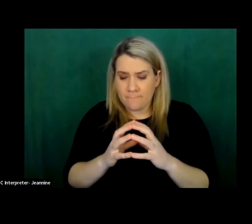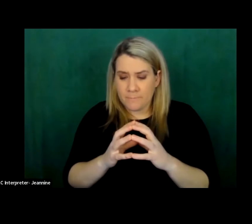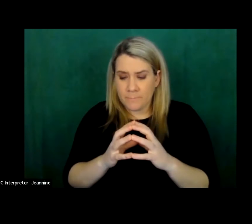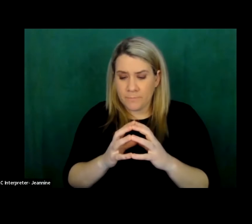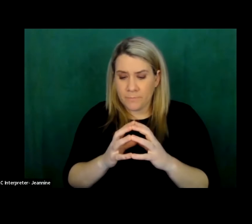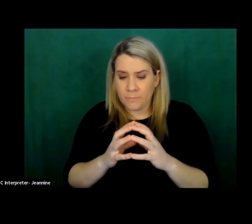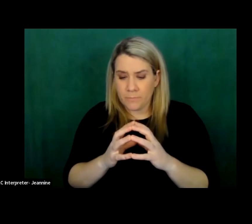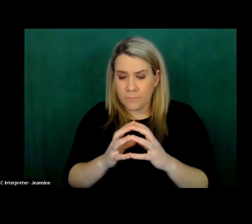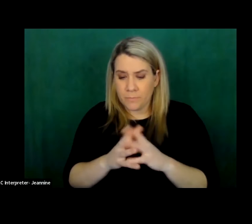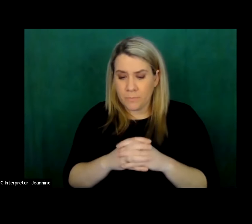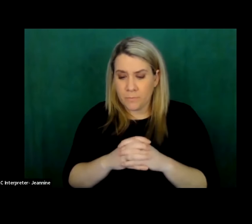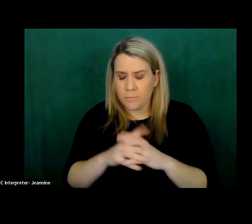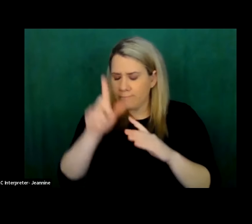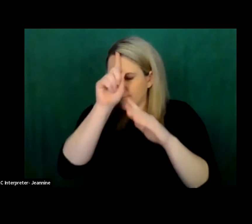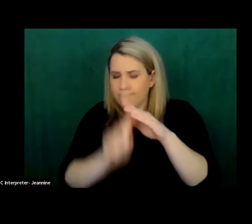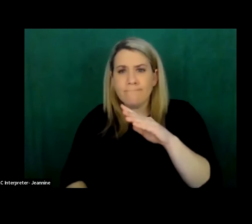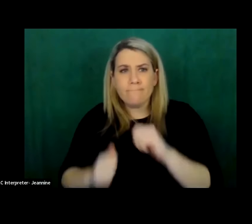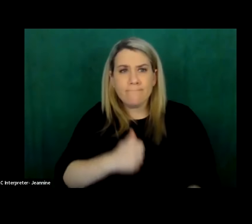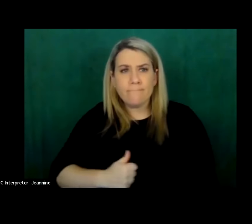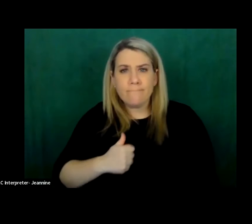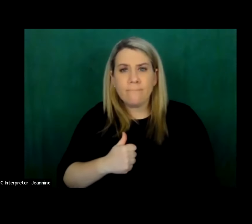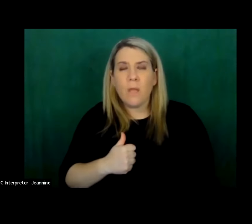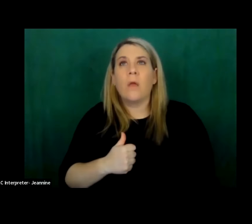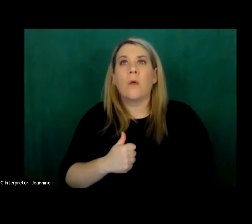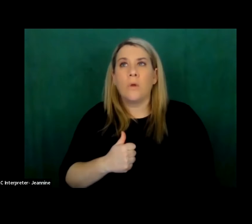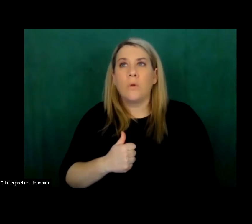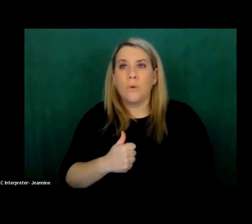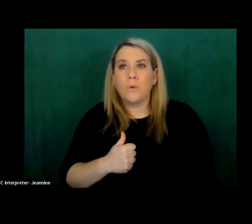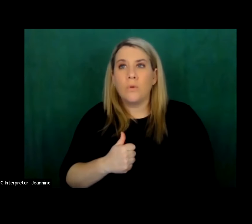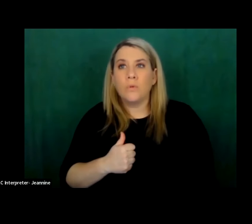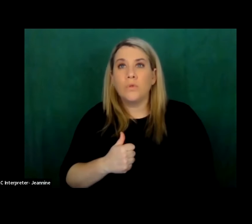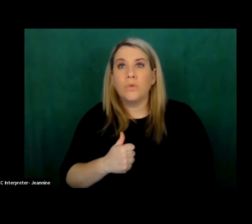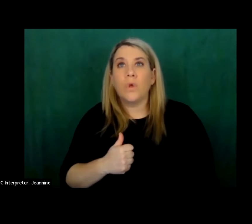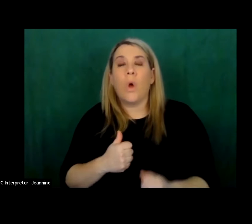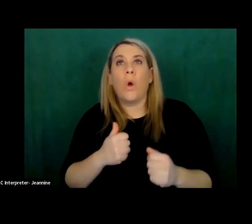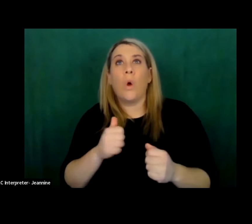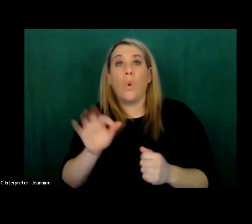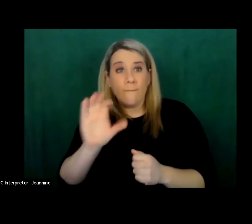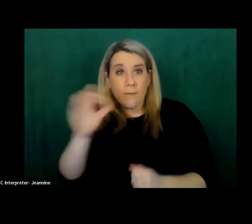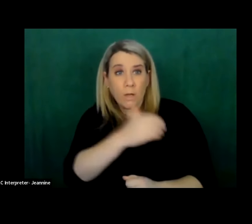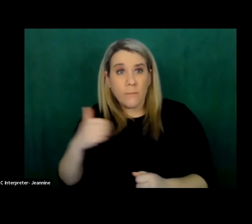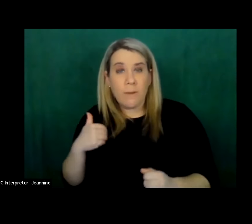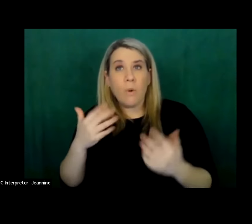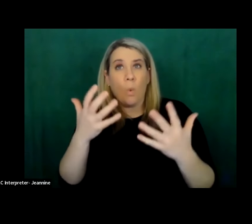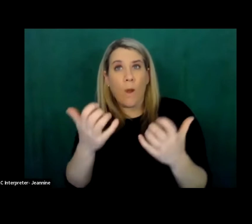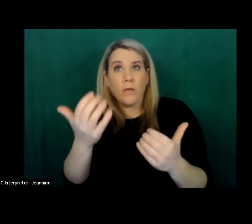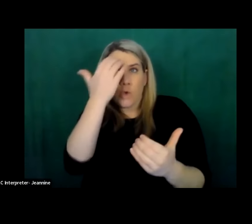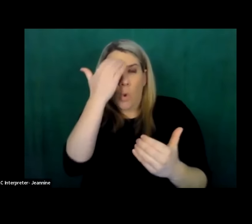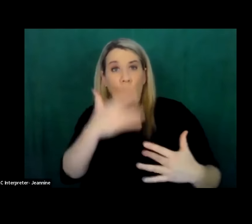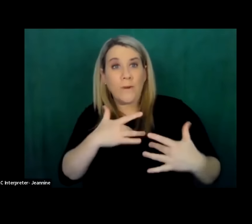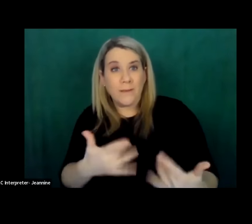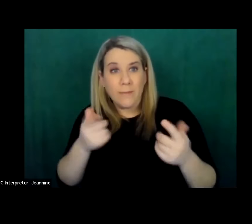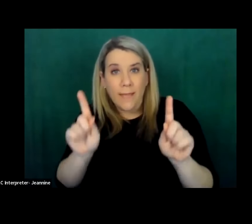I'm losing my train of thought, and I apologize for that. So it's about letting the faculty member know about trends of barriers or challenges that are going on. So at least in